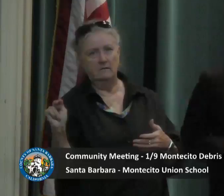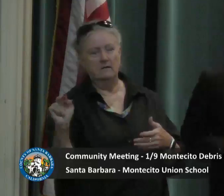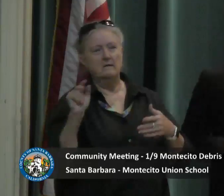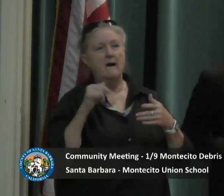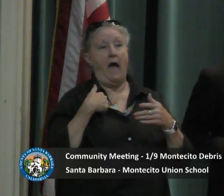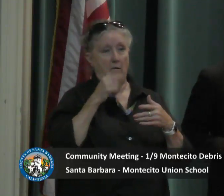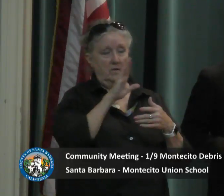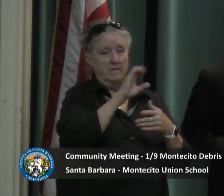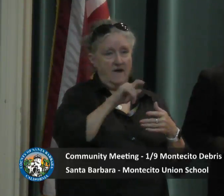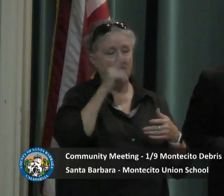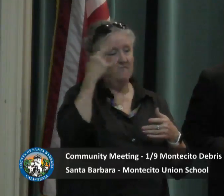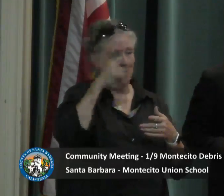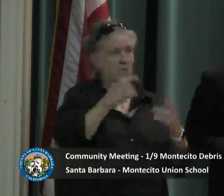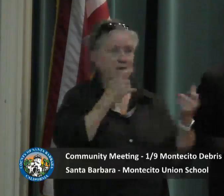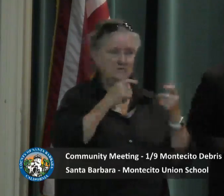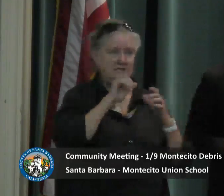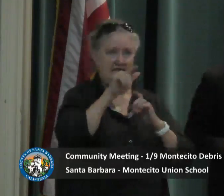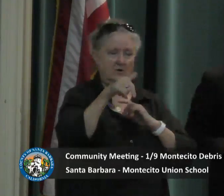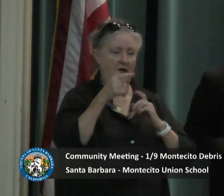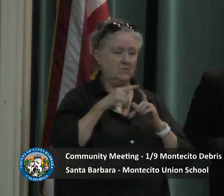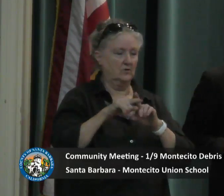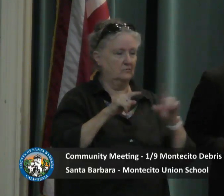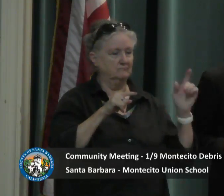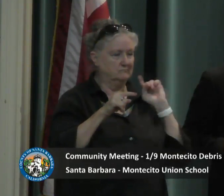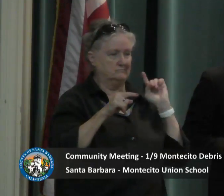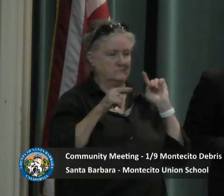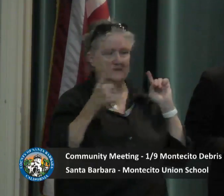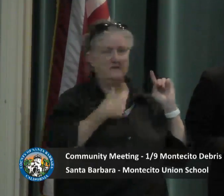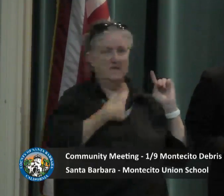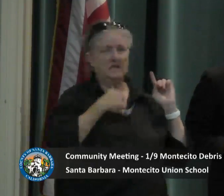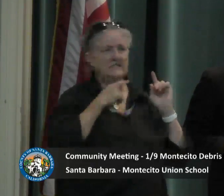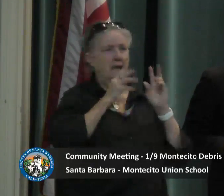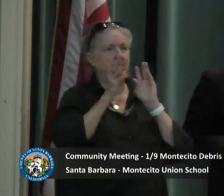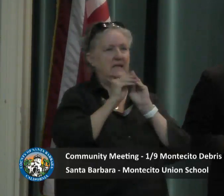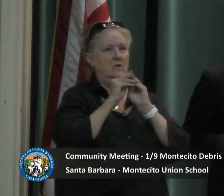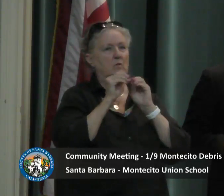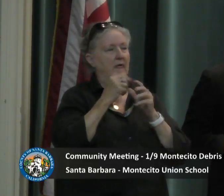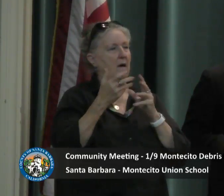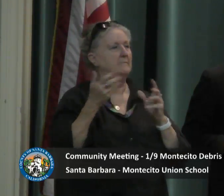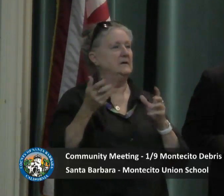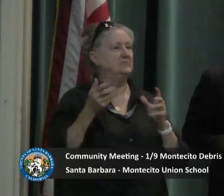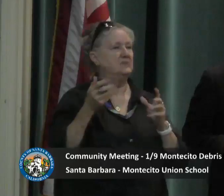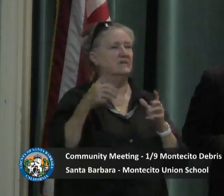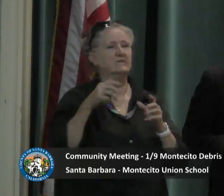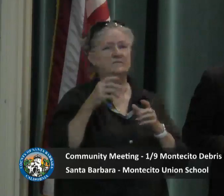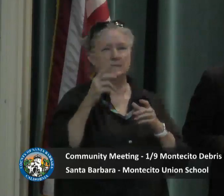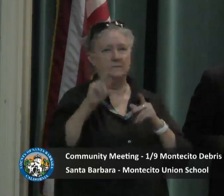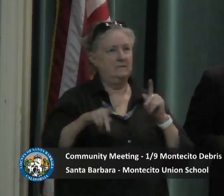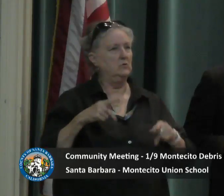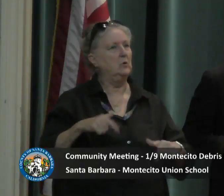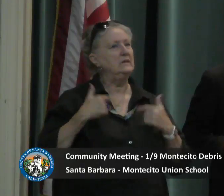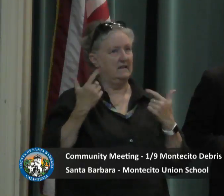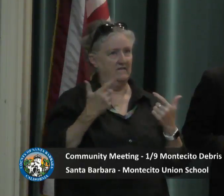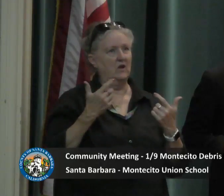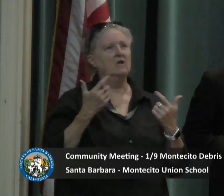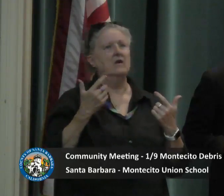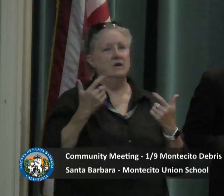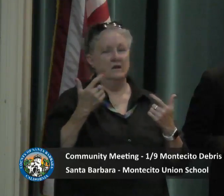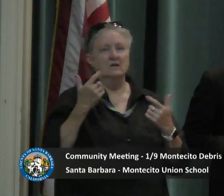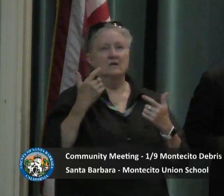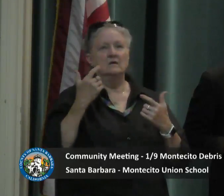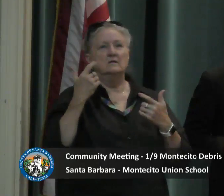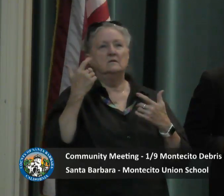I will be back for questions. I'm going to step out for a second because I'm meeting with a bunch of the residents of folks